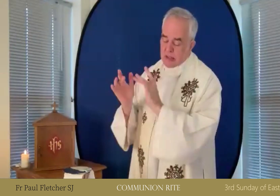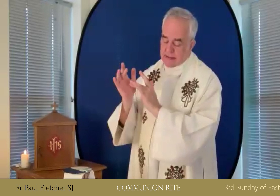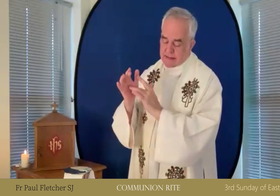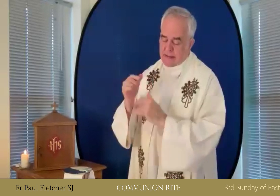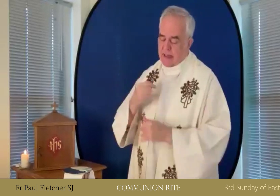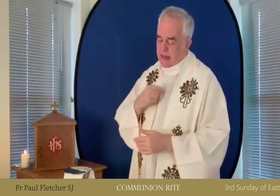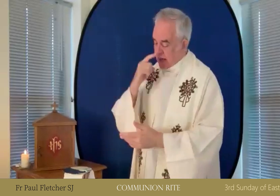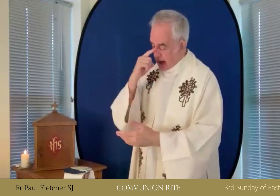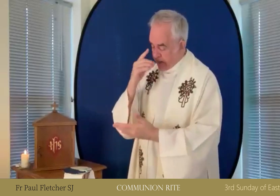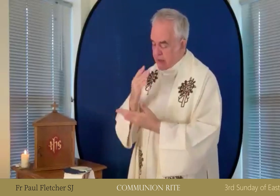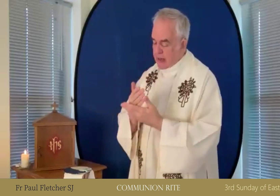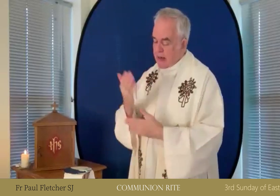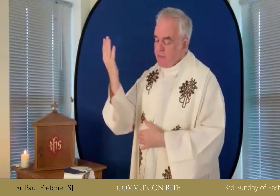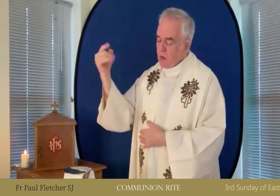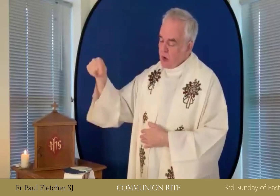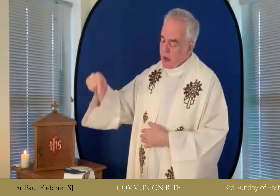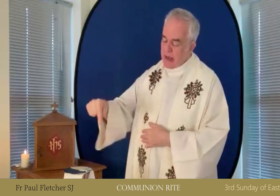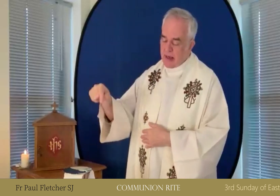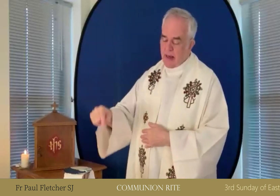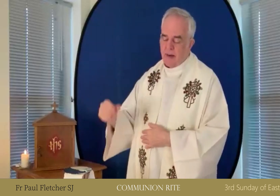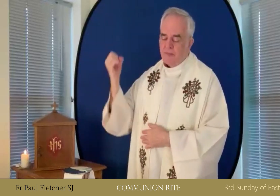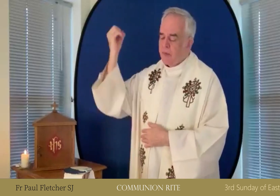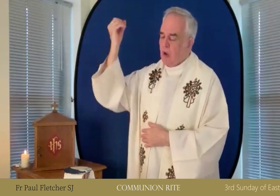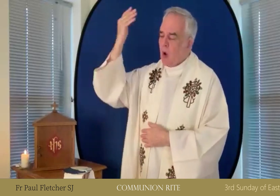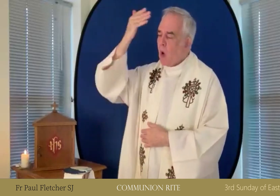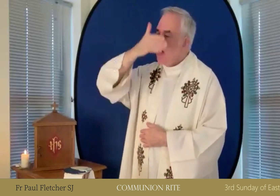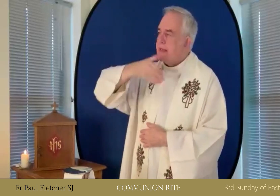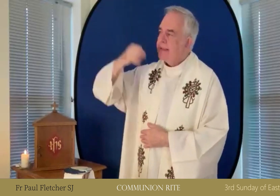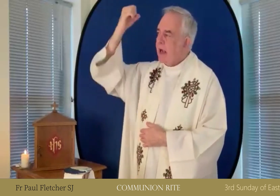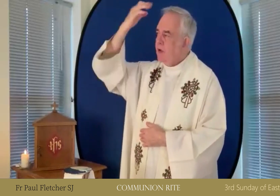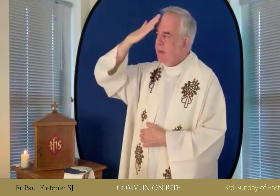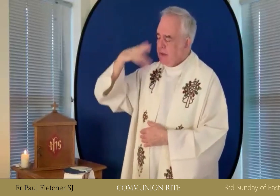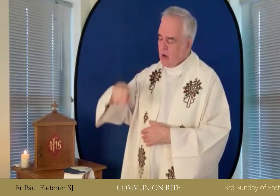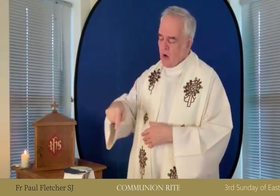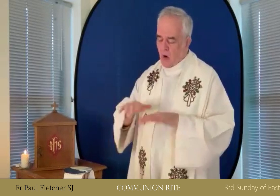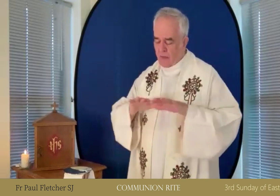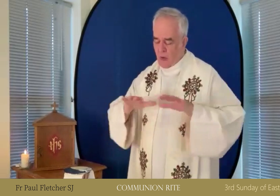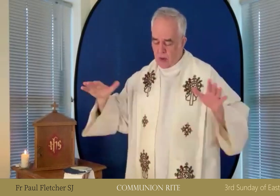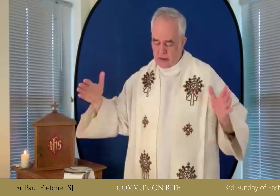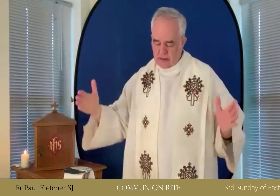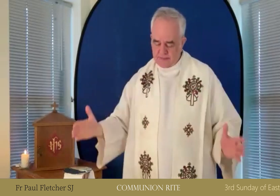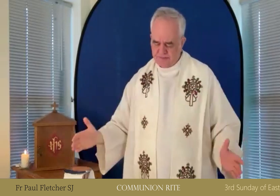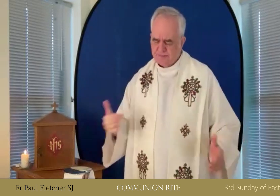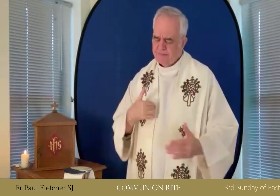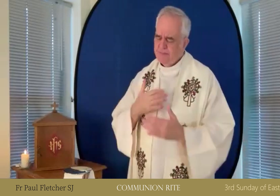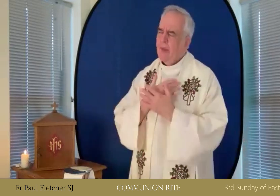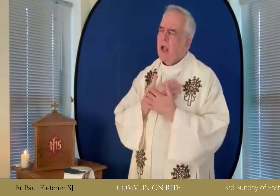Jesus, I believe you are here, the holy sacrament of the altar. I